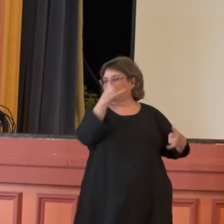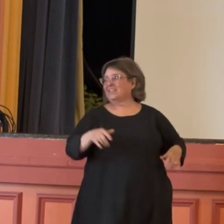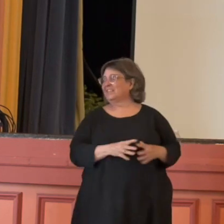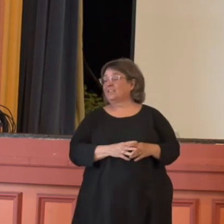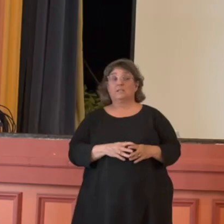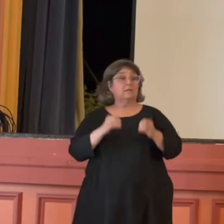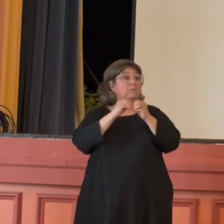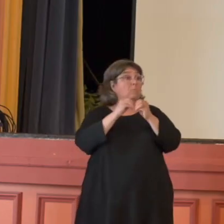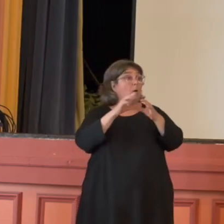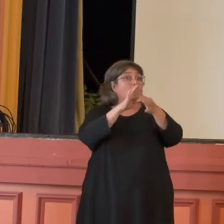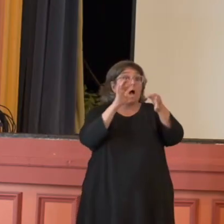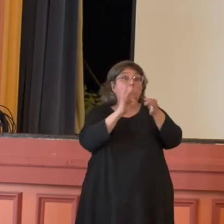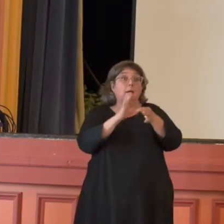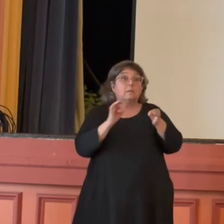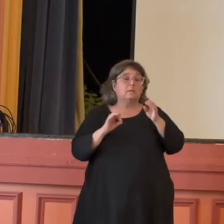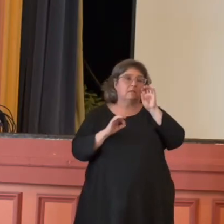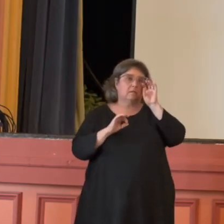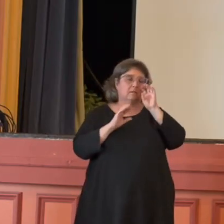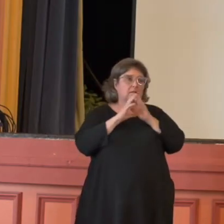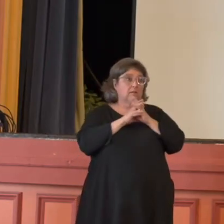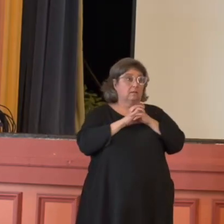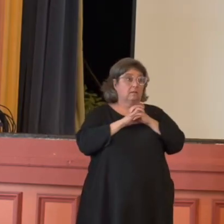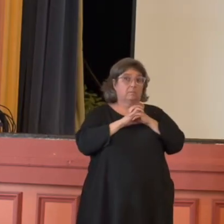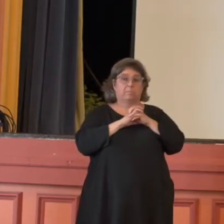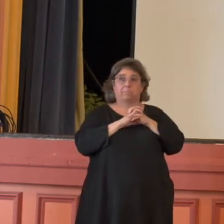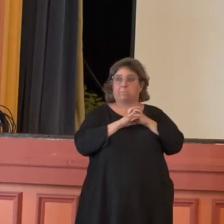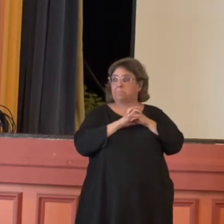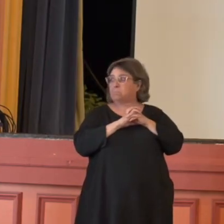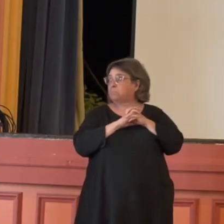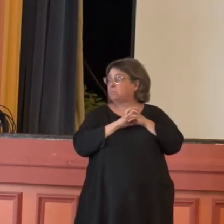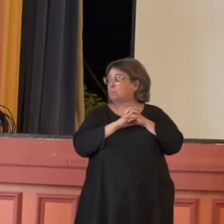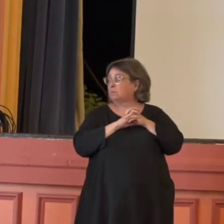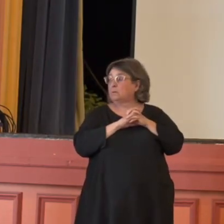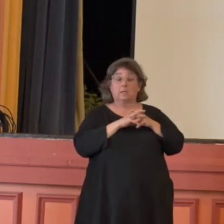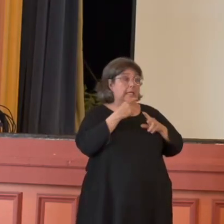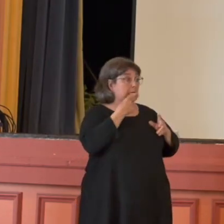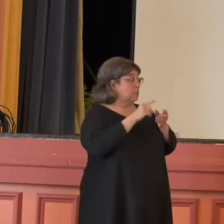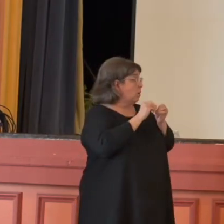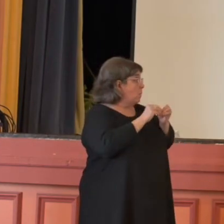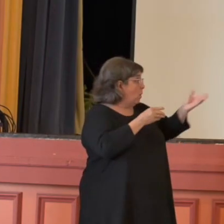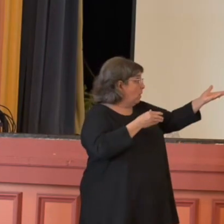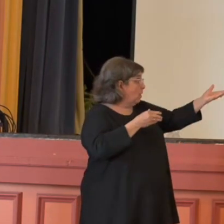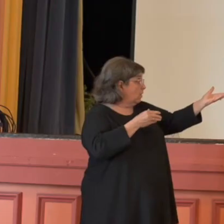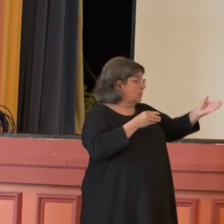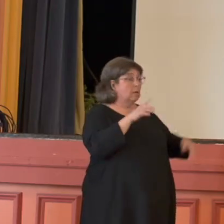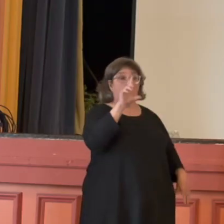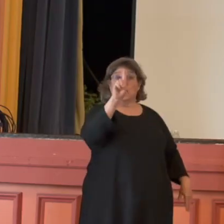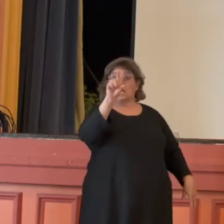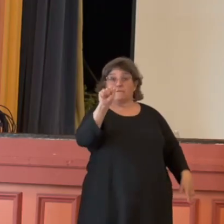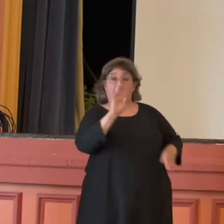Does anyone else have any questions? Okay, so Art's going to tell you more about those